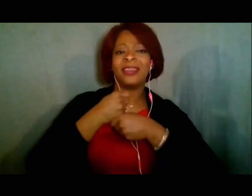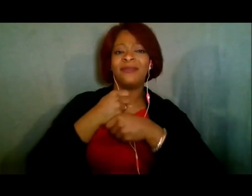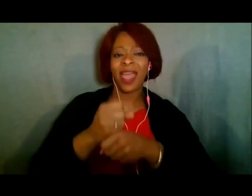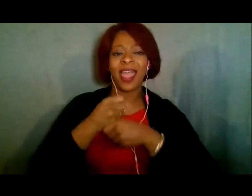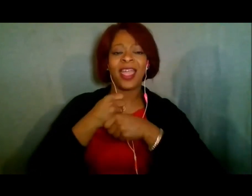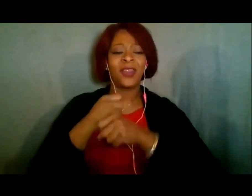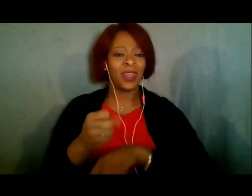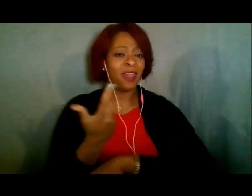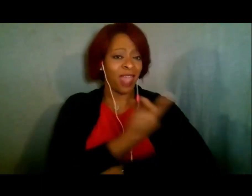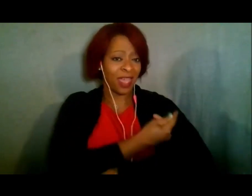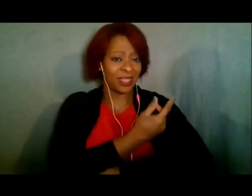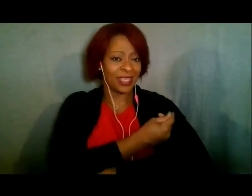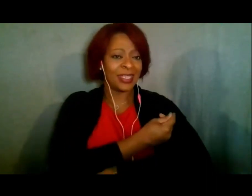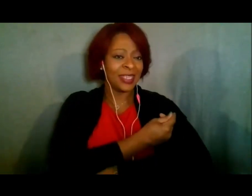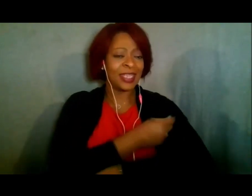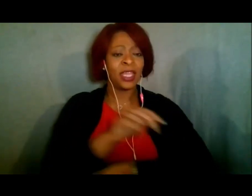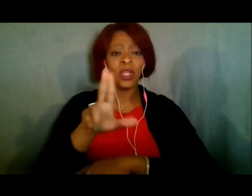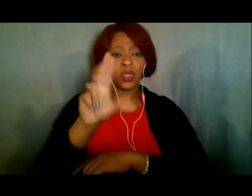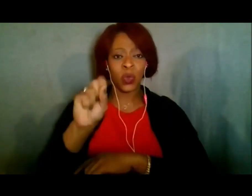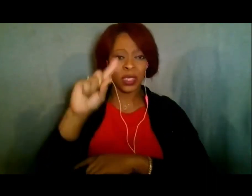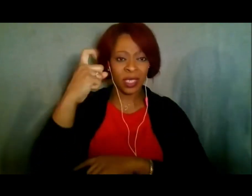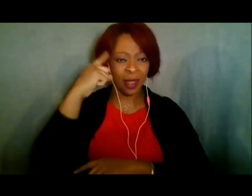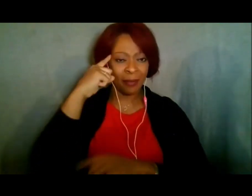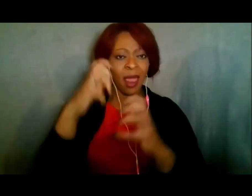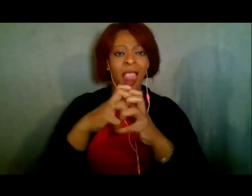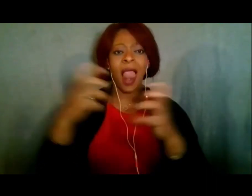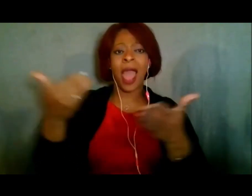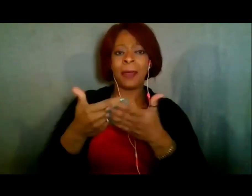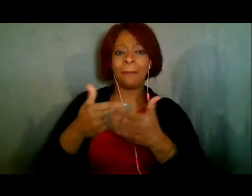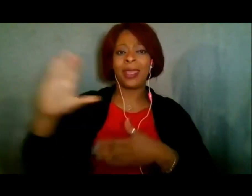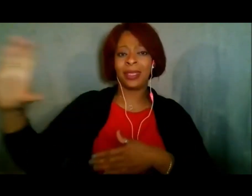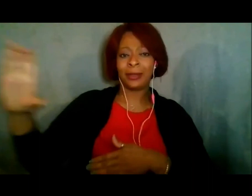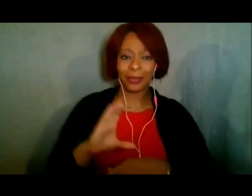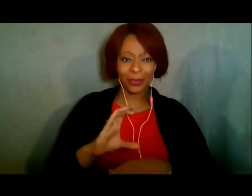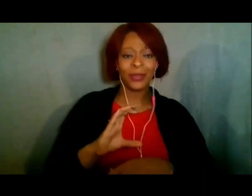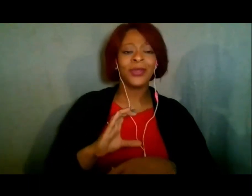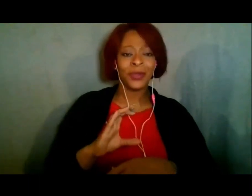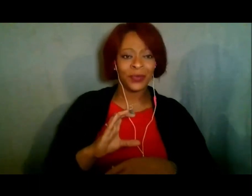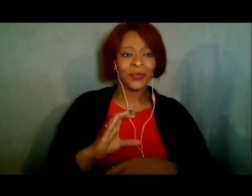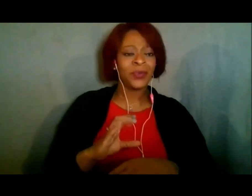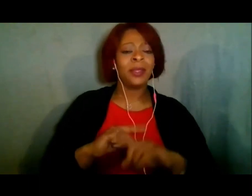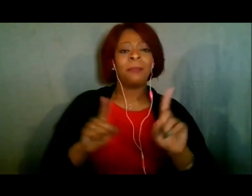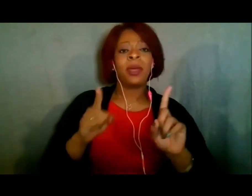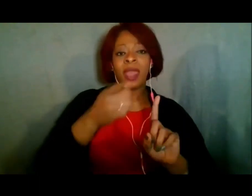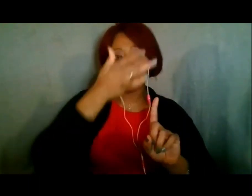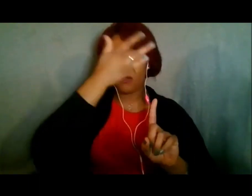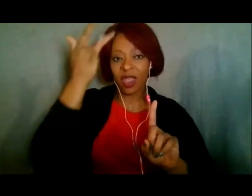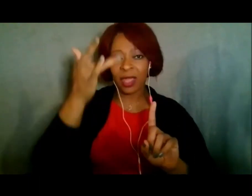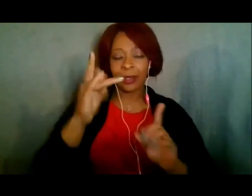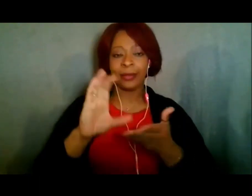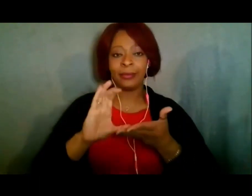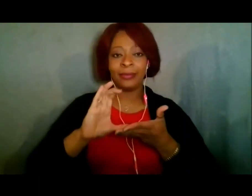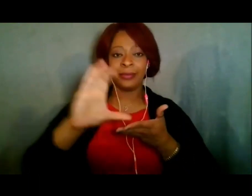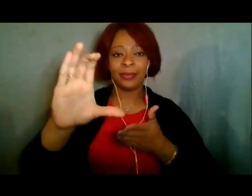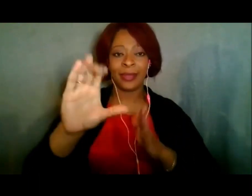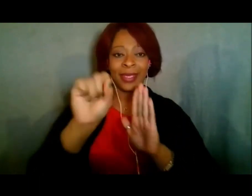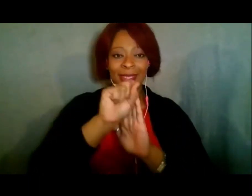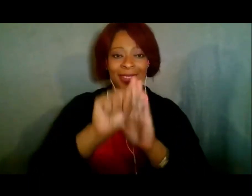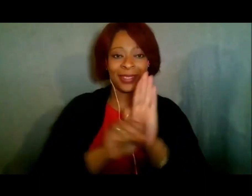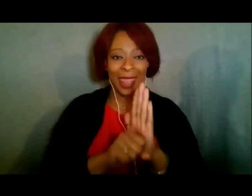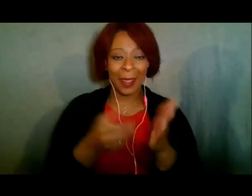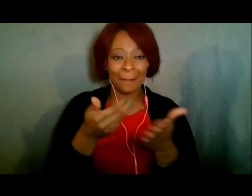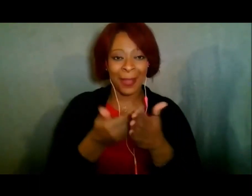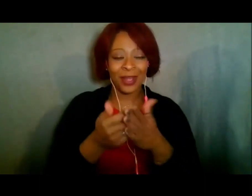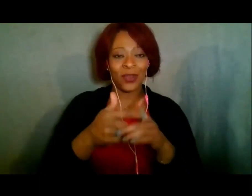vaccine. The US government gave lots of money, but they forgot to give money to the states